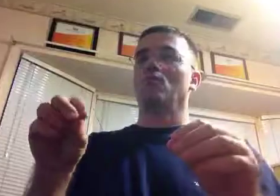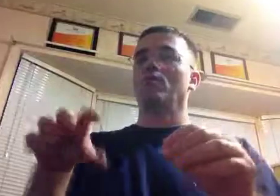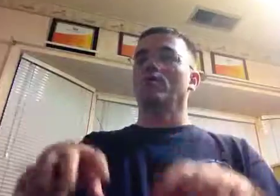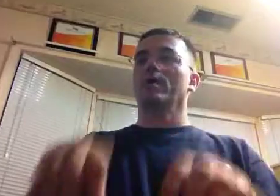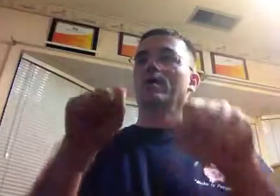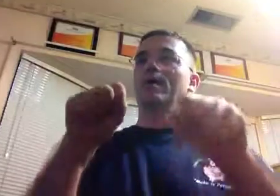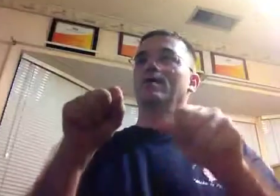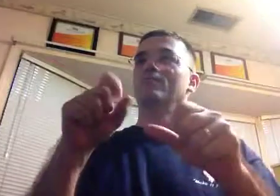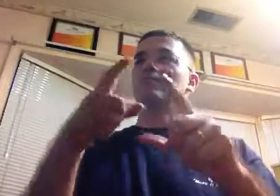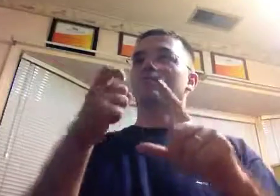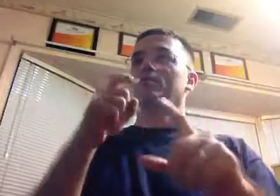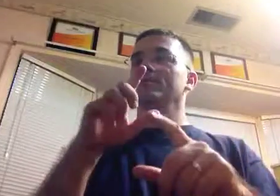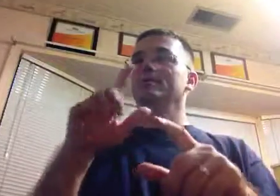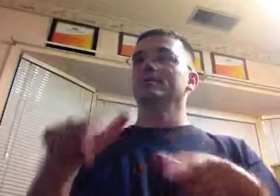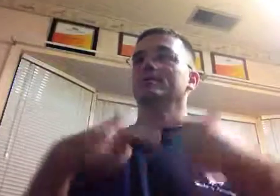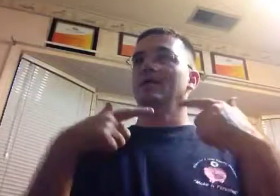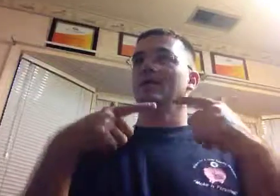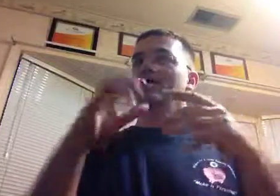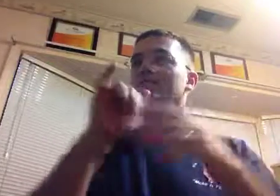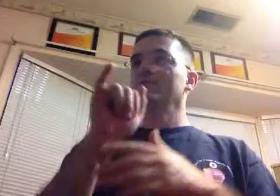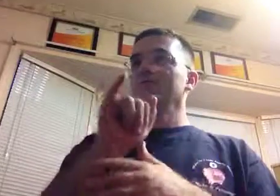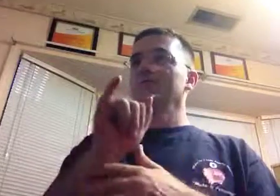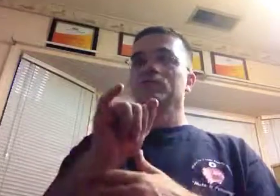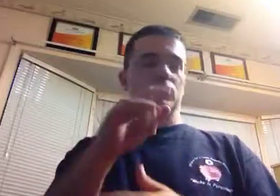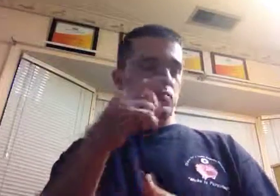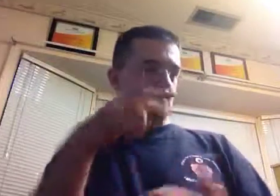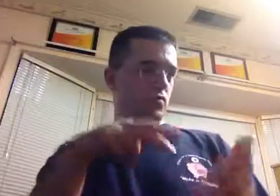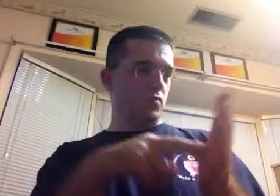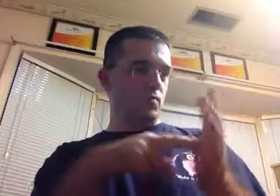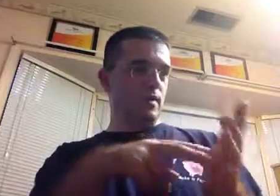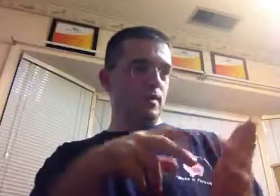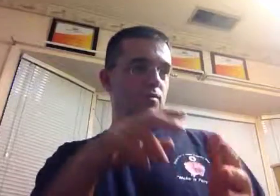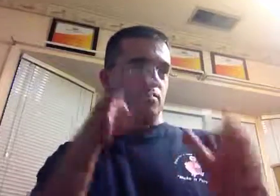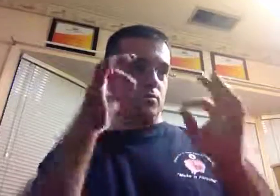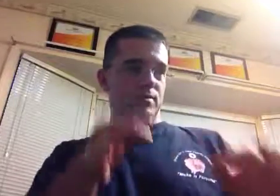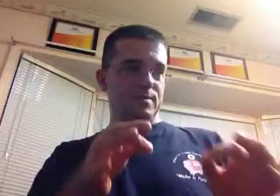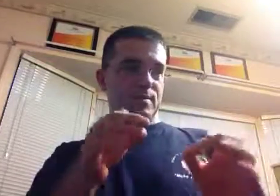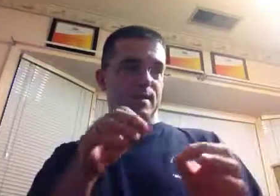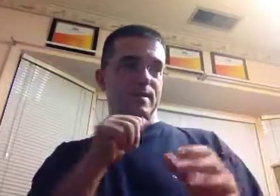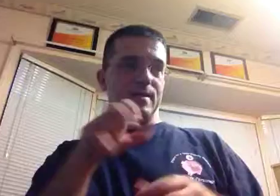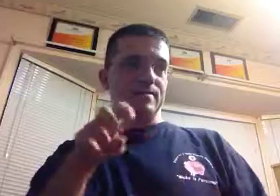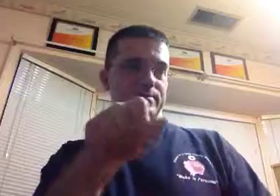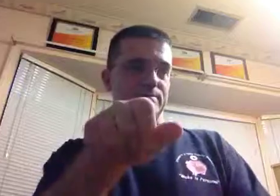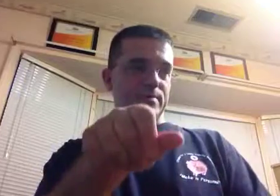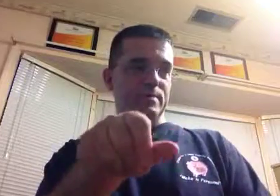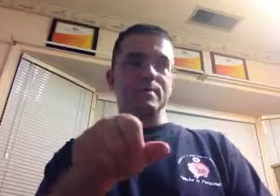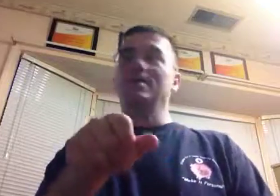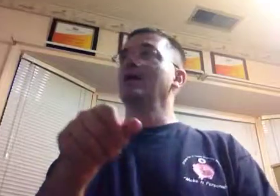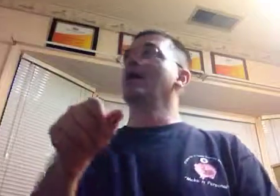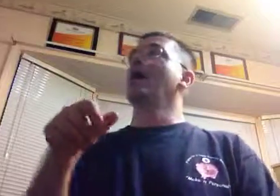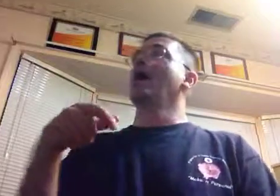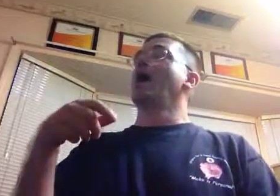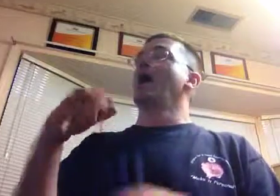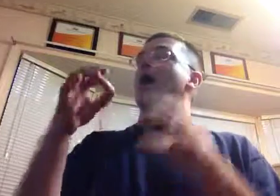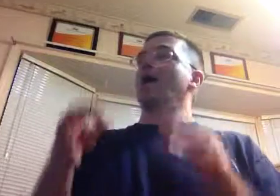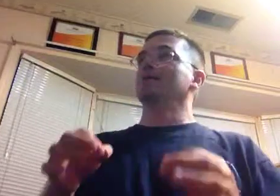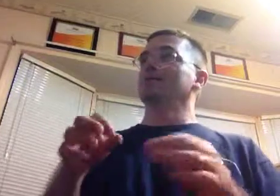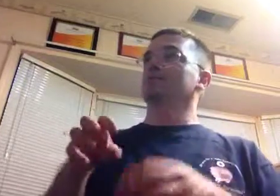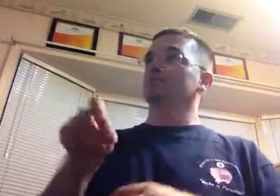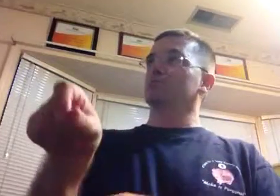insurance. You mean you've chosen not to spend the money? I've chosen, I think partially it's because my husband